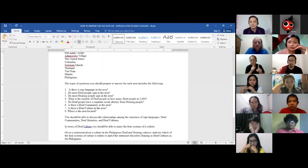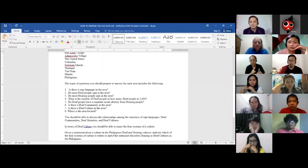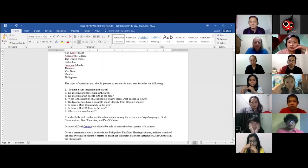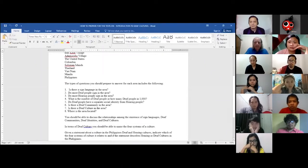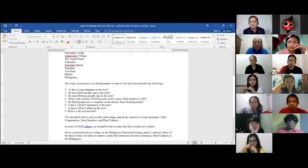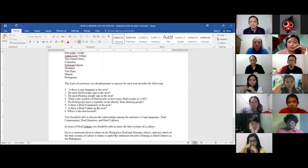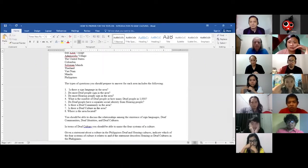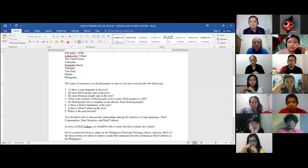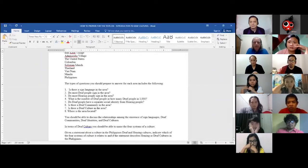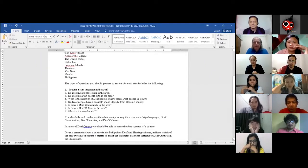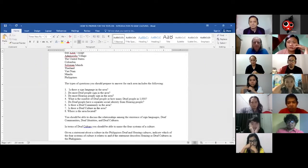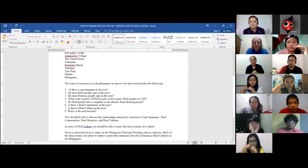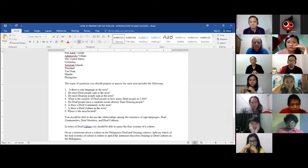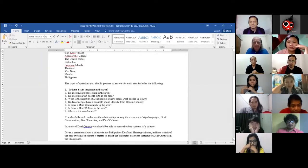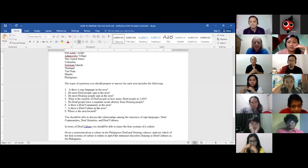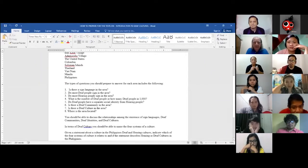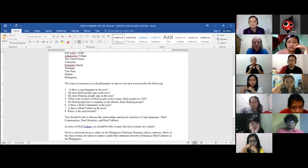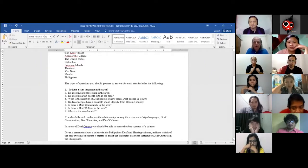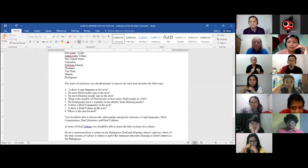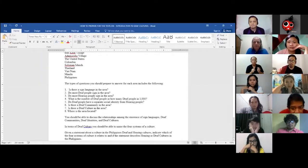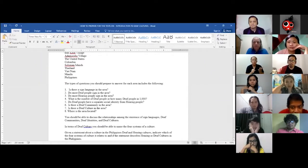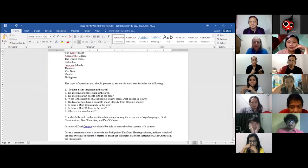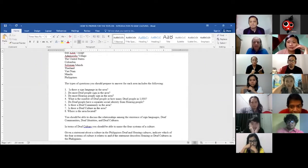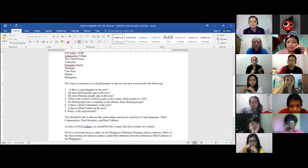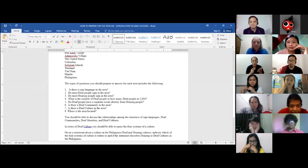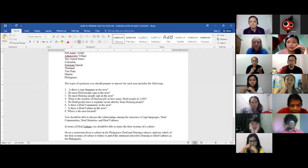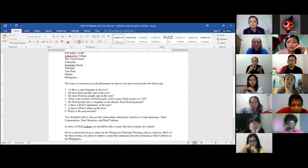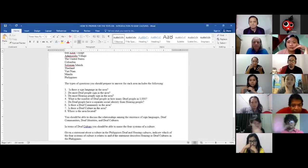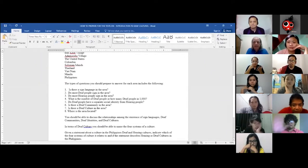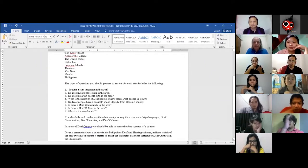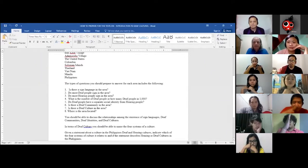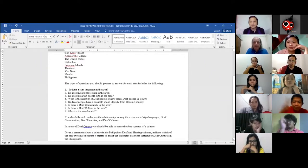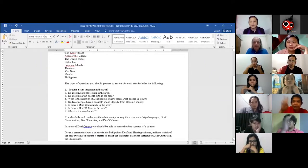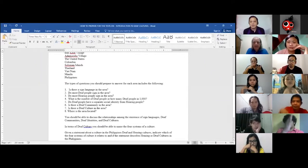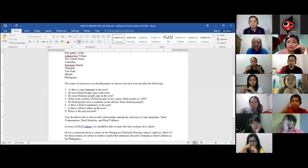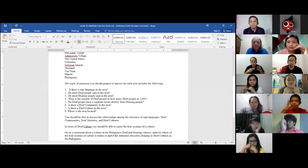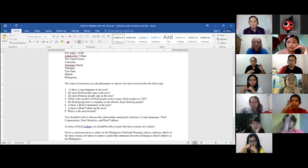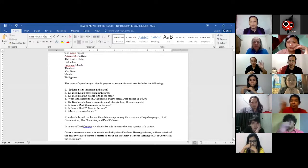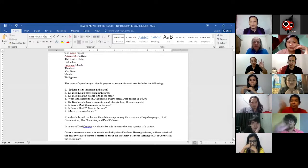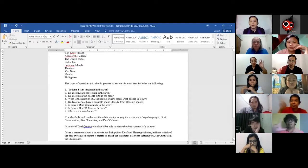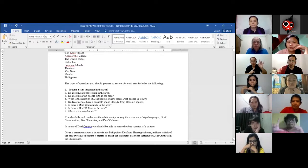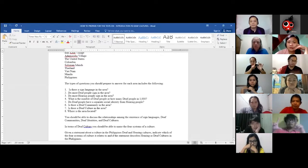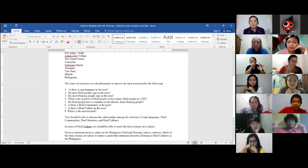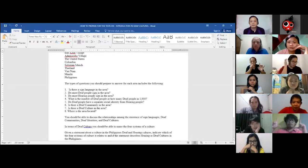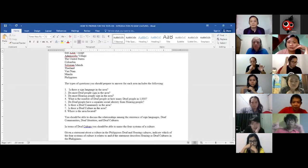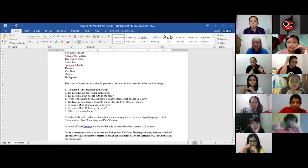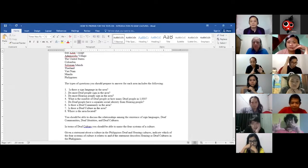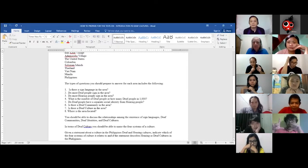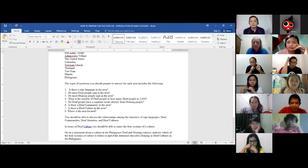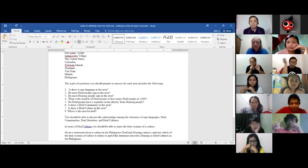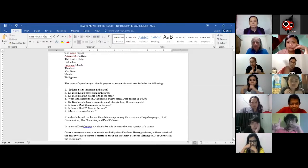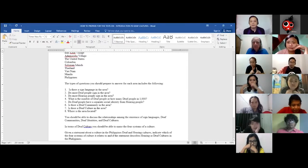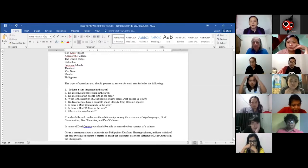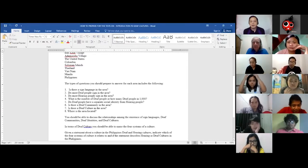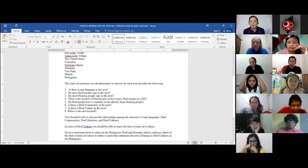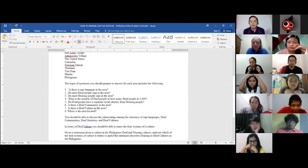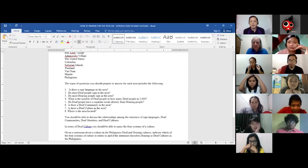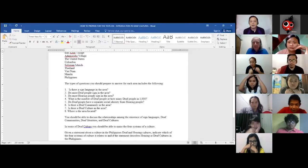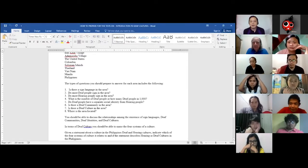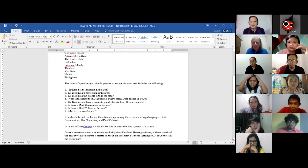be able to answer each of the 8 questions related to each place. And if you're not sure, we have a request. Would it